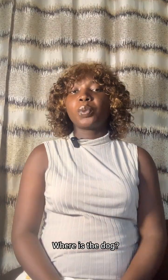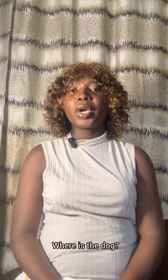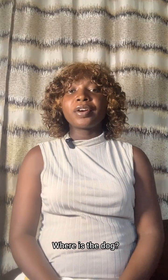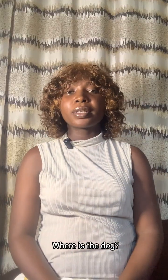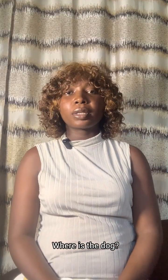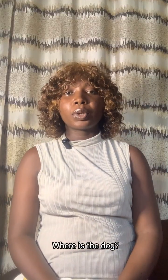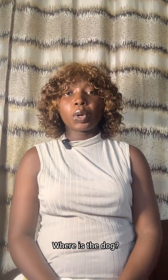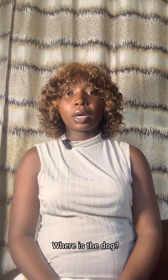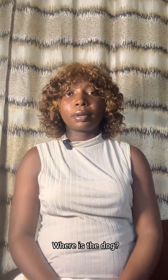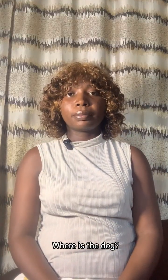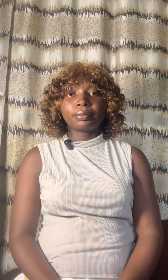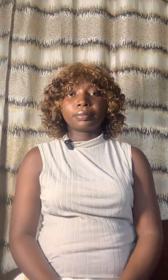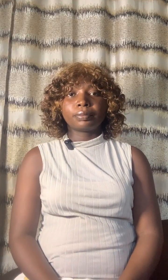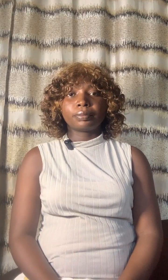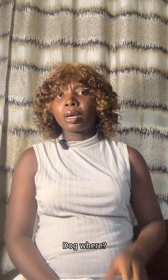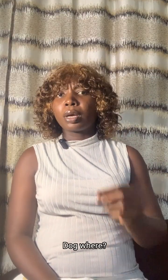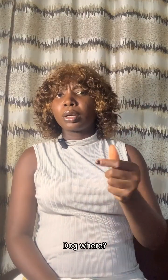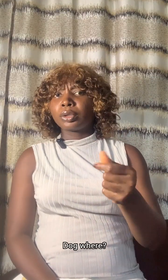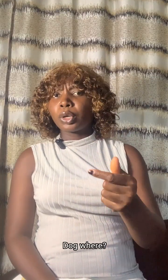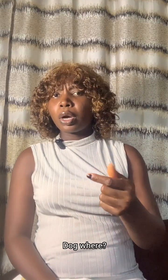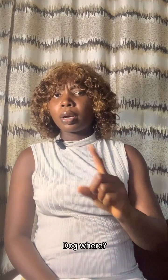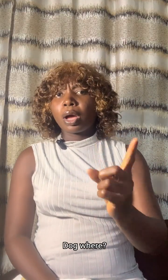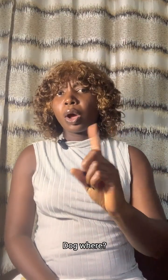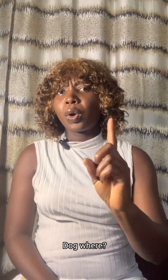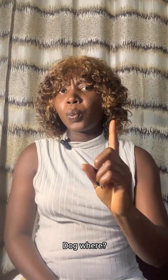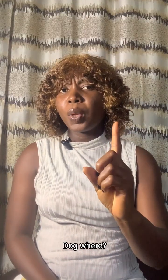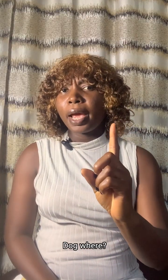Where is the dog? Dog? Where?